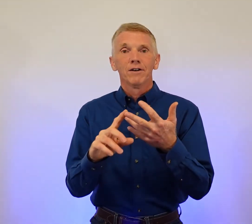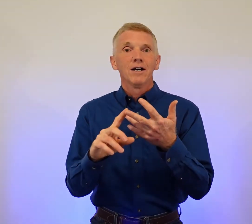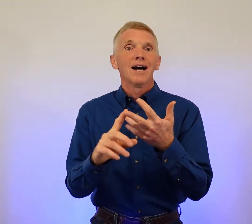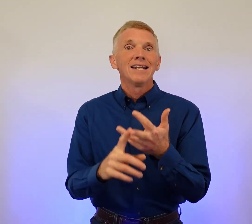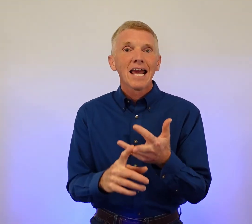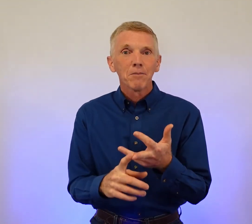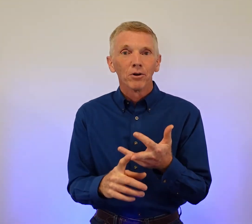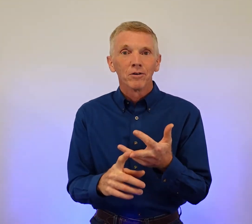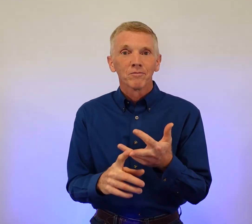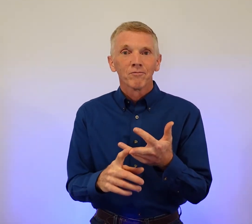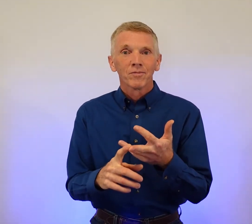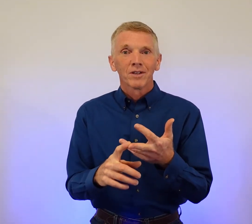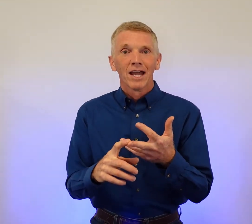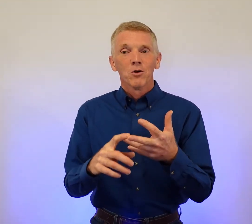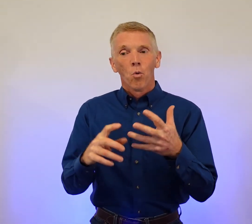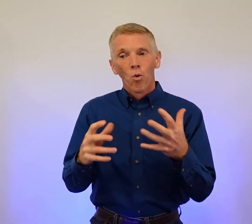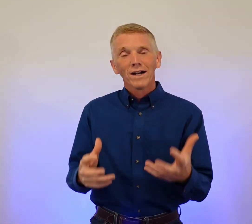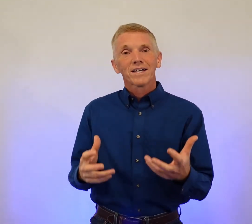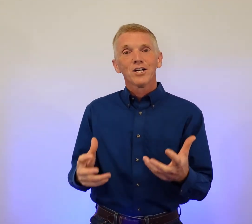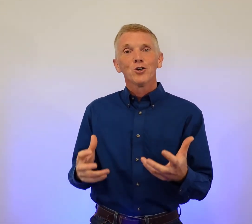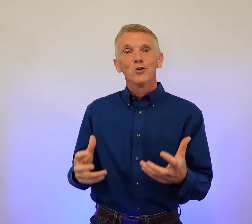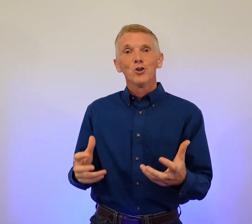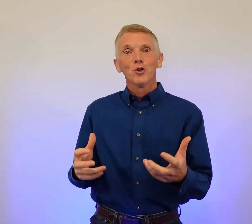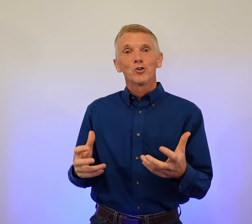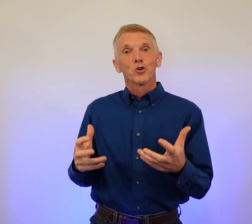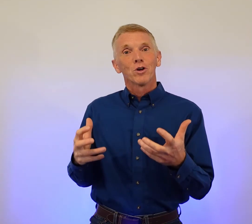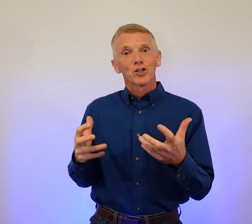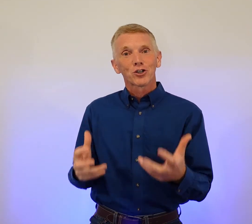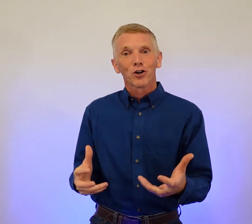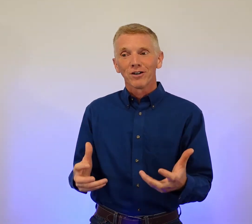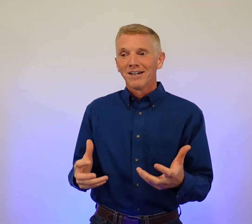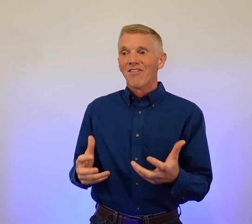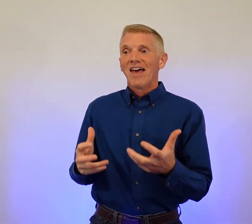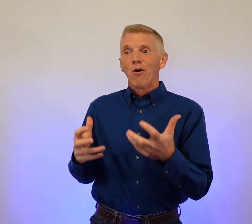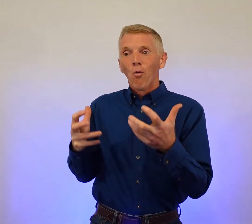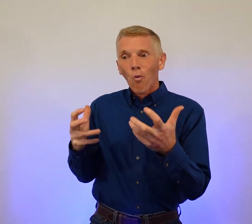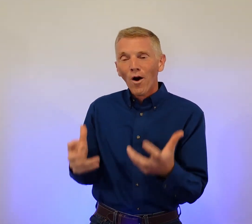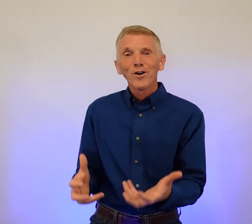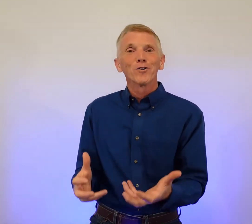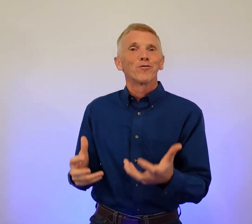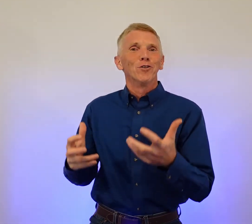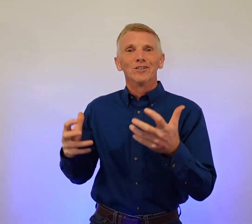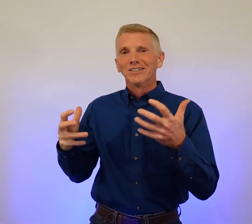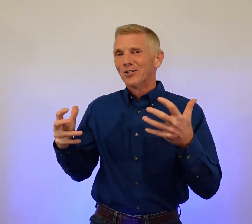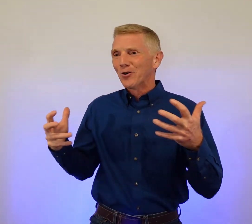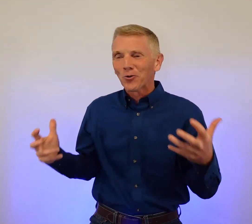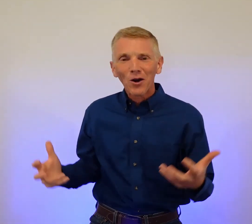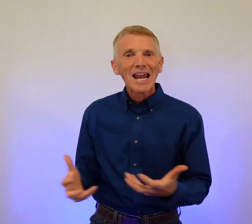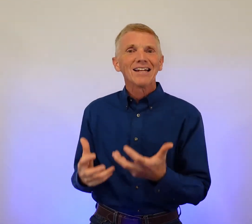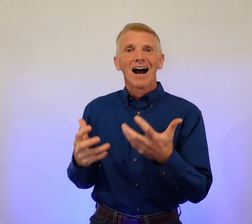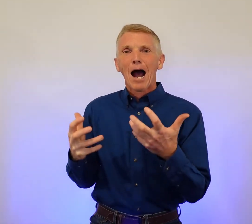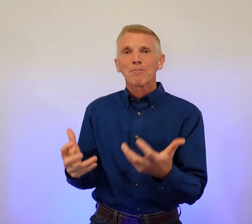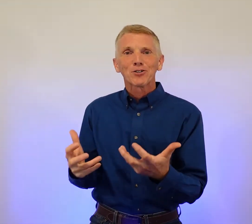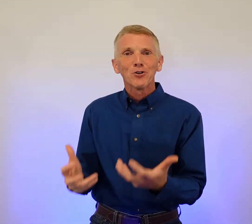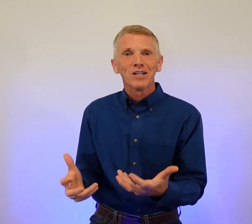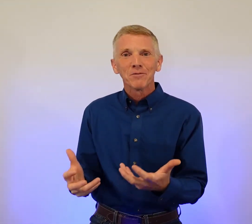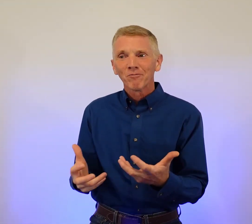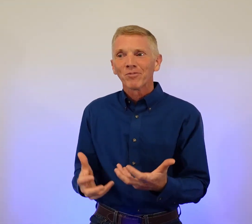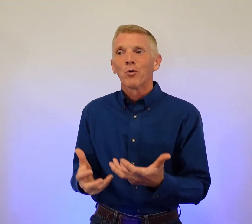a neighbor. Okay, what can you do to ensure that wonderful, great opportunity when you